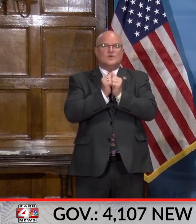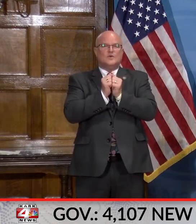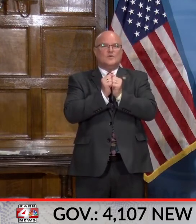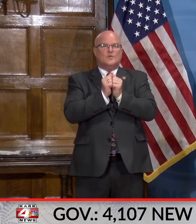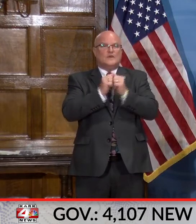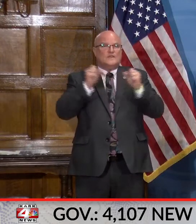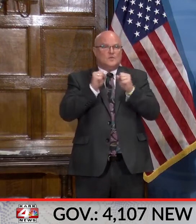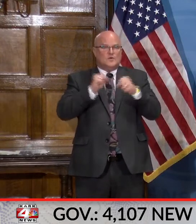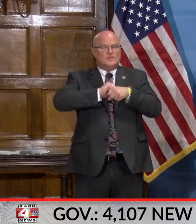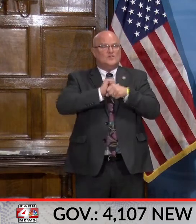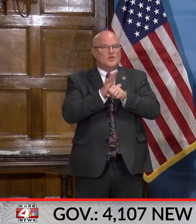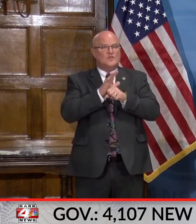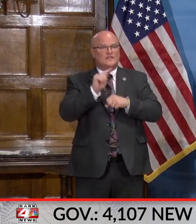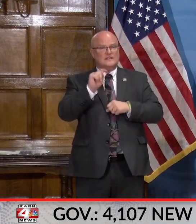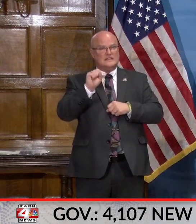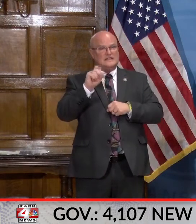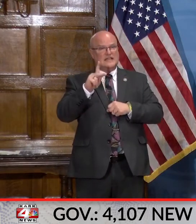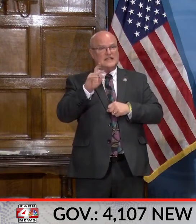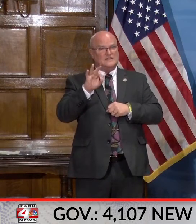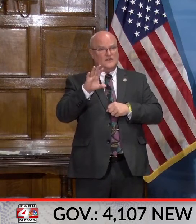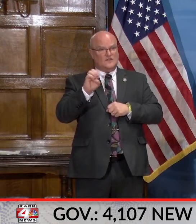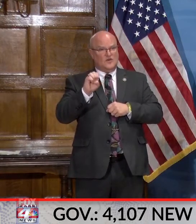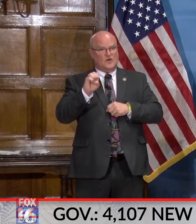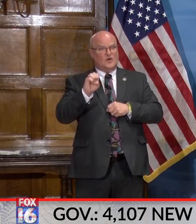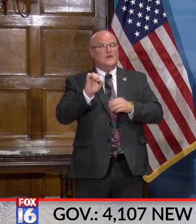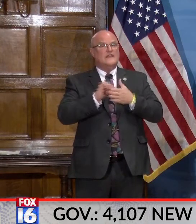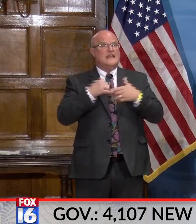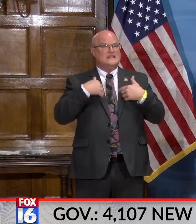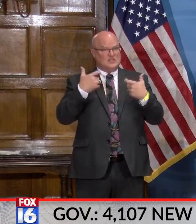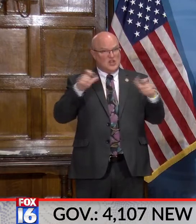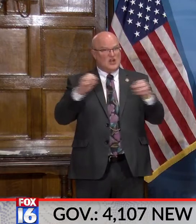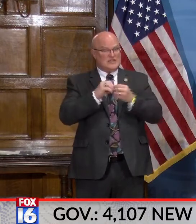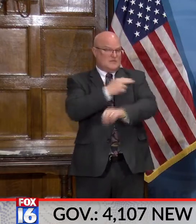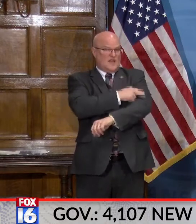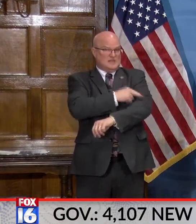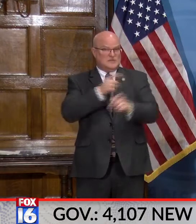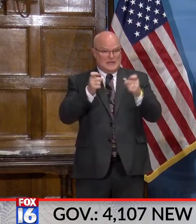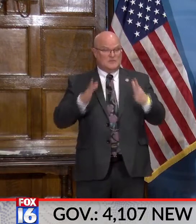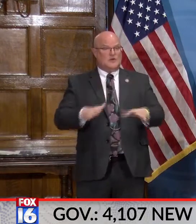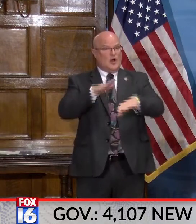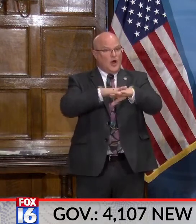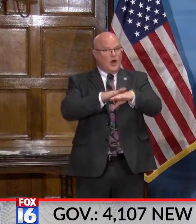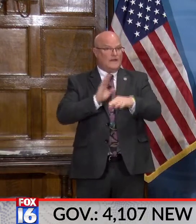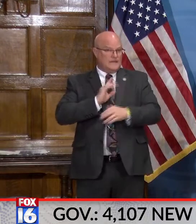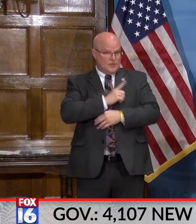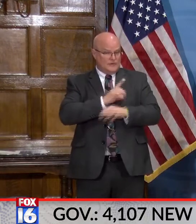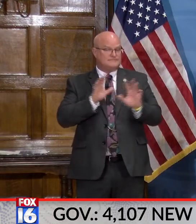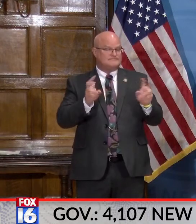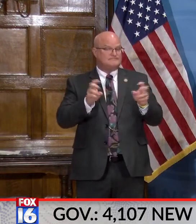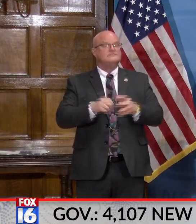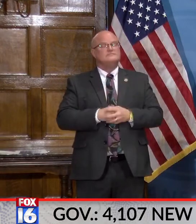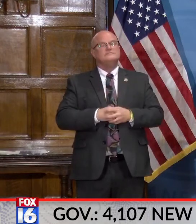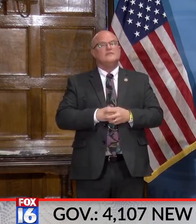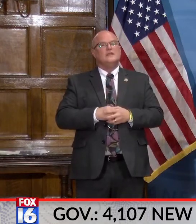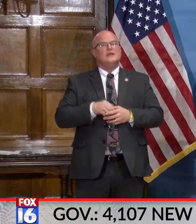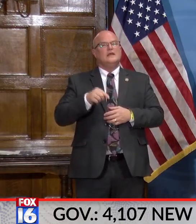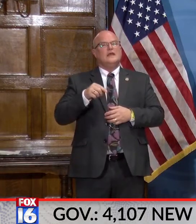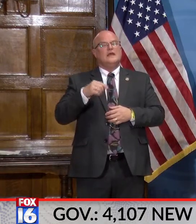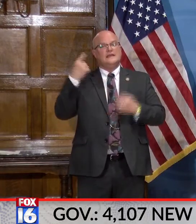Winter COVID Task Force today, which has a large number of hospital administrators on there, that